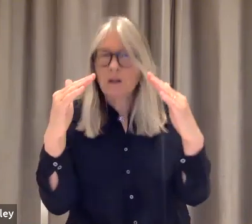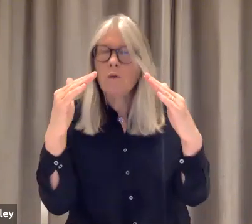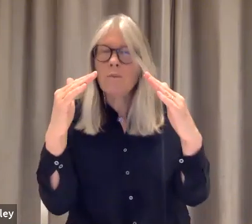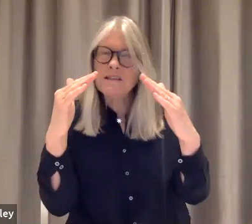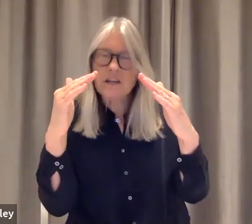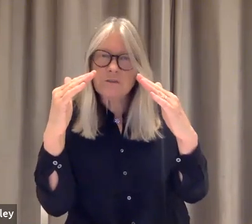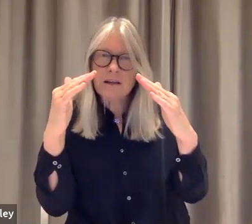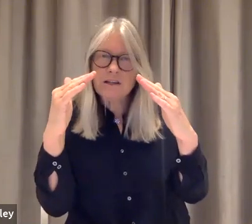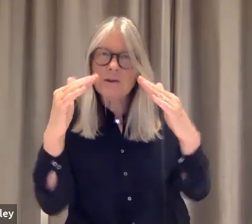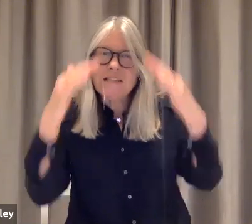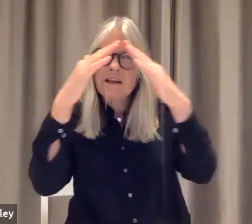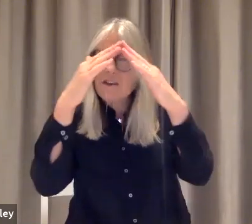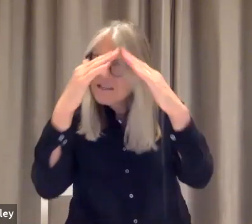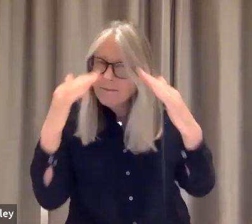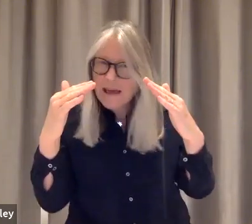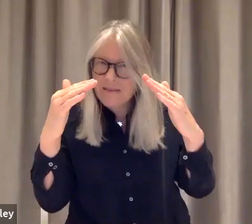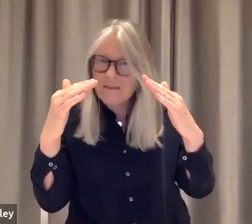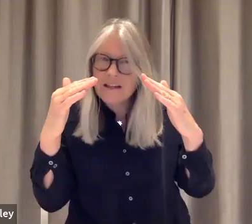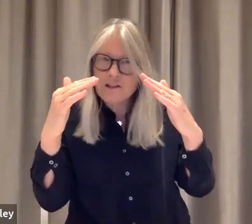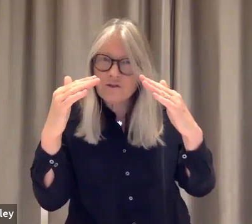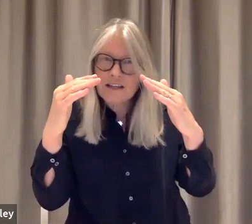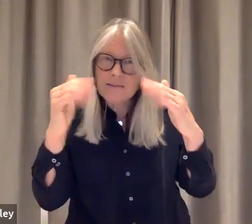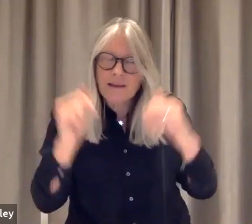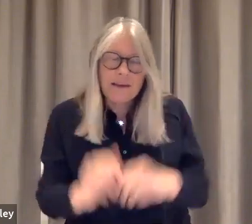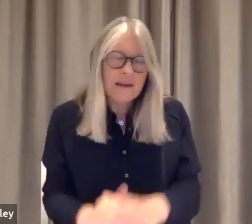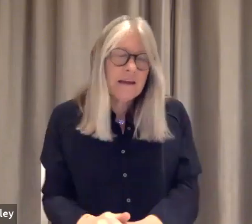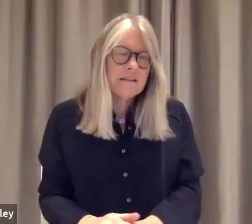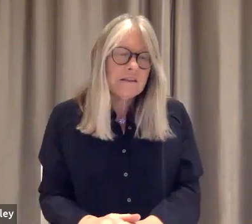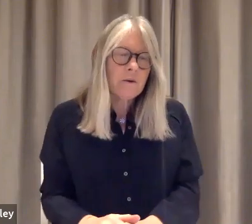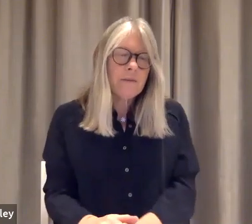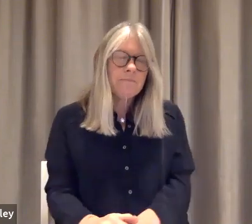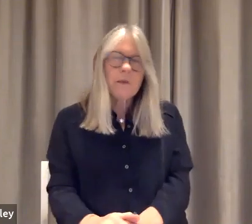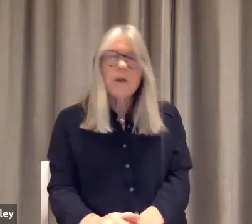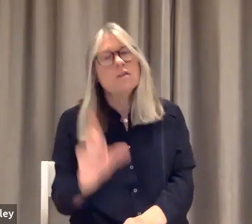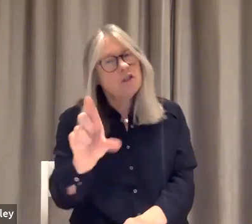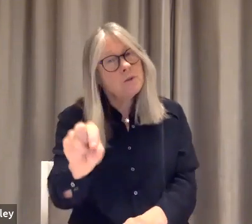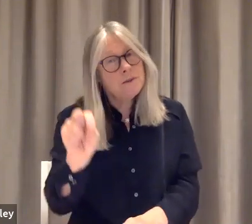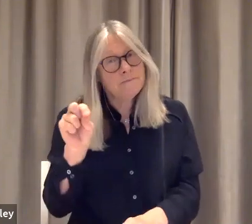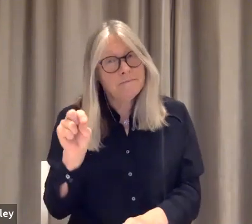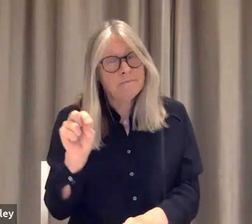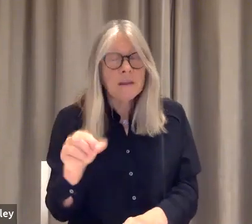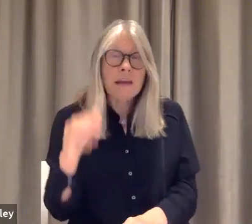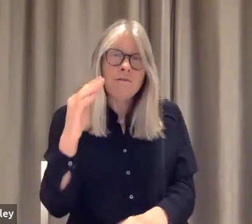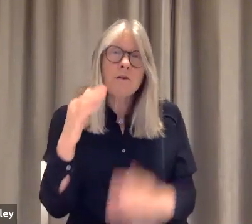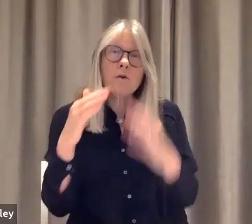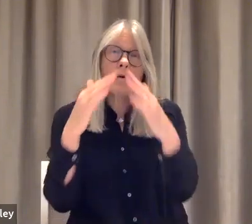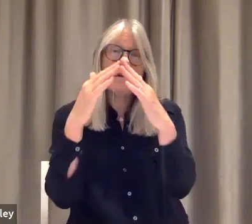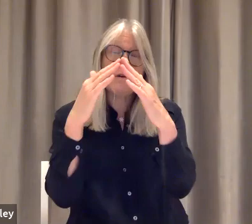home interchangeably, just because it's kind of nice to make. Little children like to make that. So, but you can choose. If you think